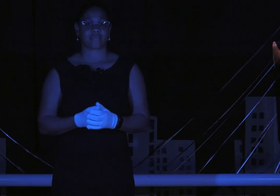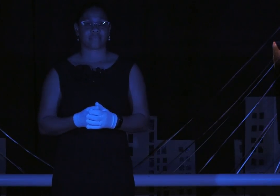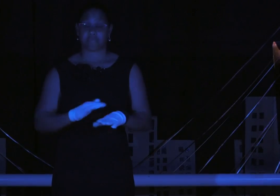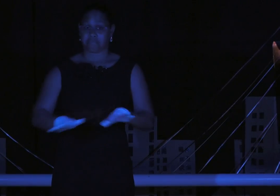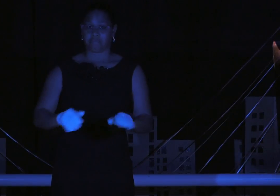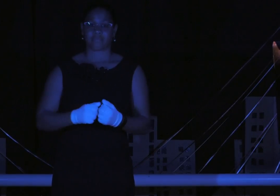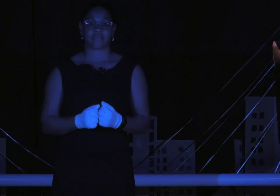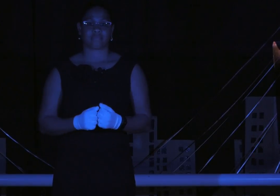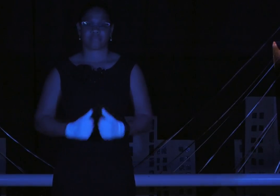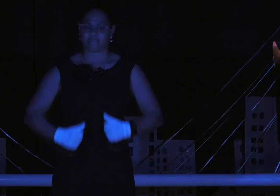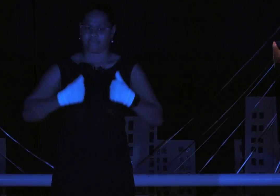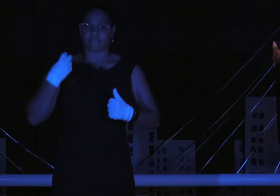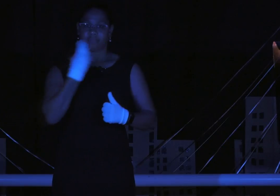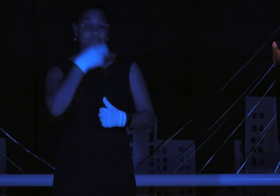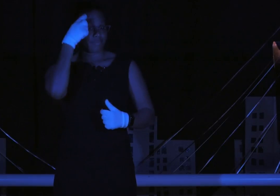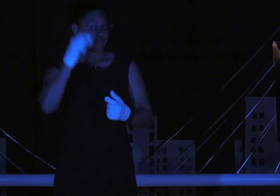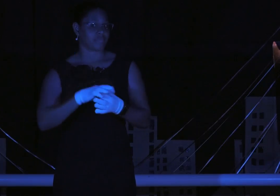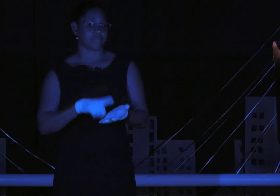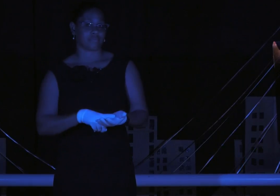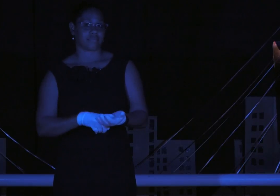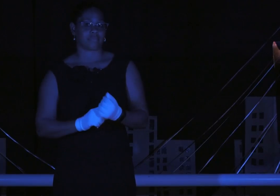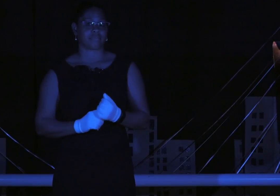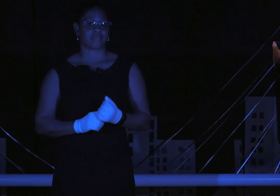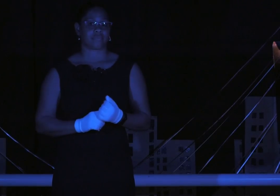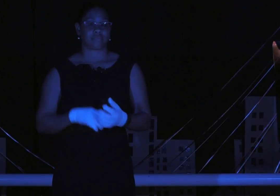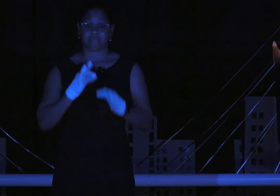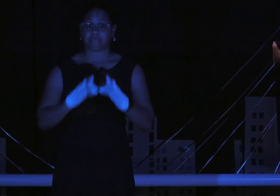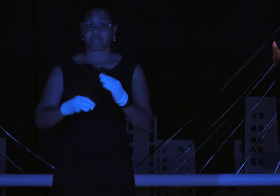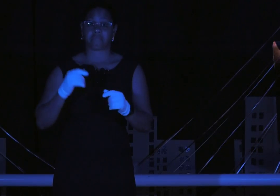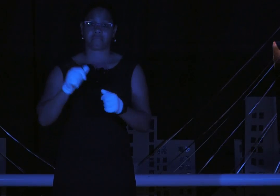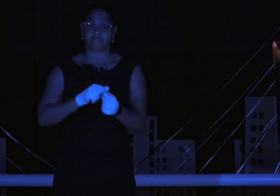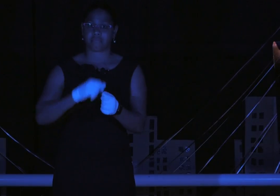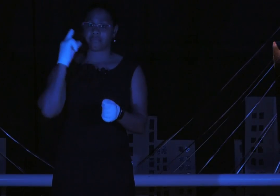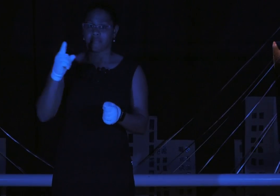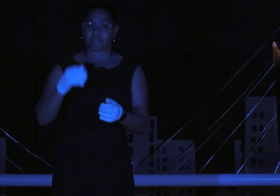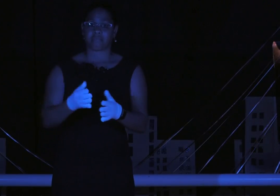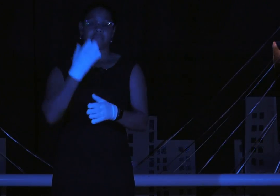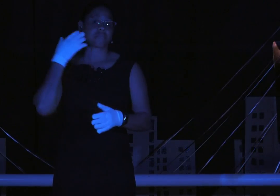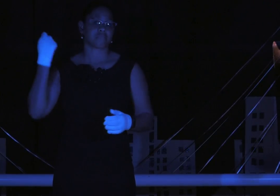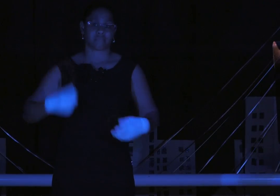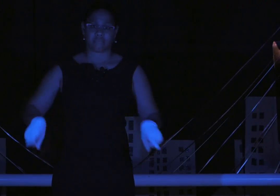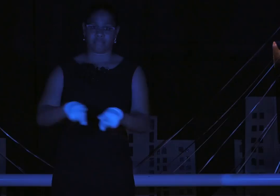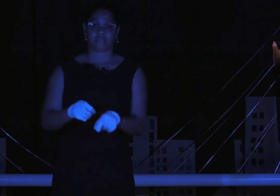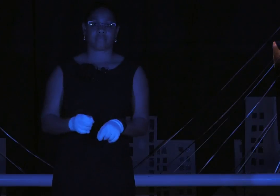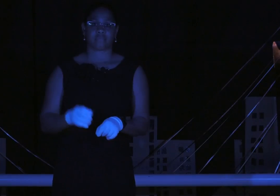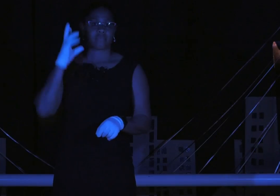But let us think about this. If everyone were the same, wouldn't that bring